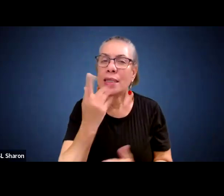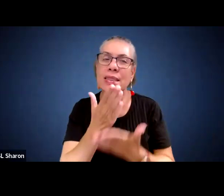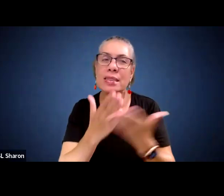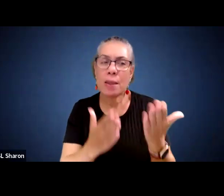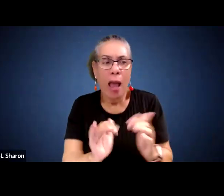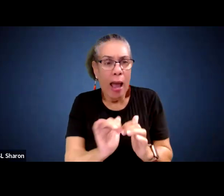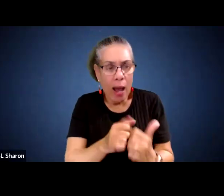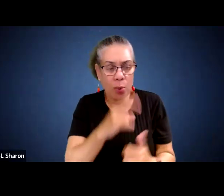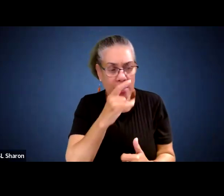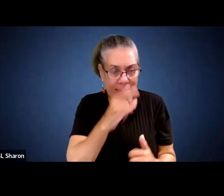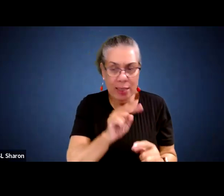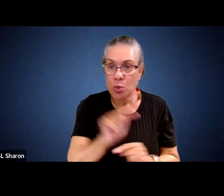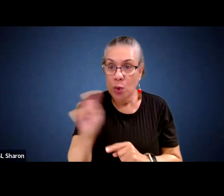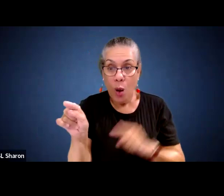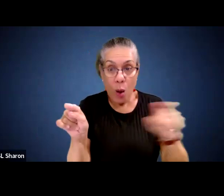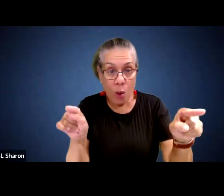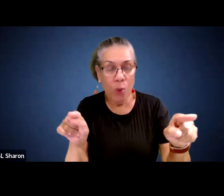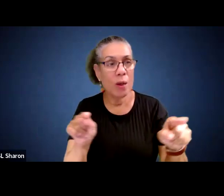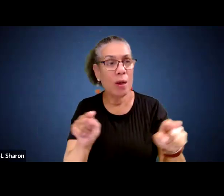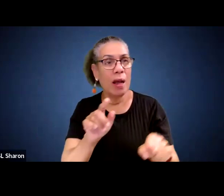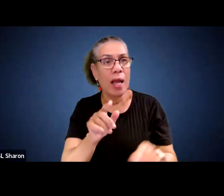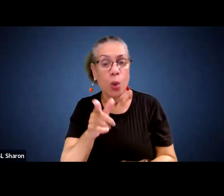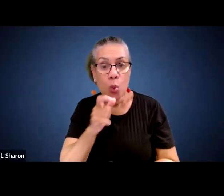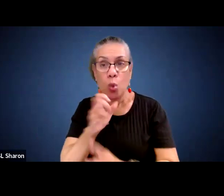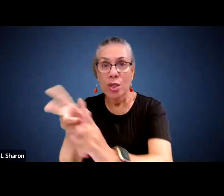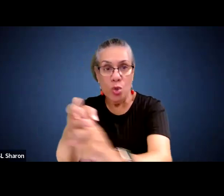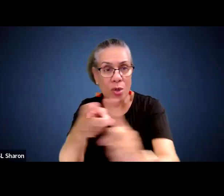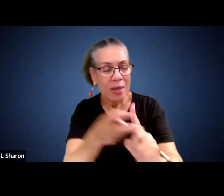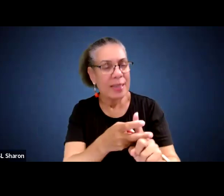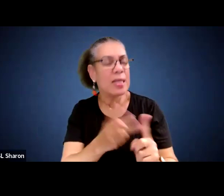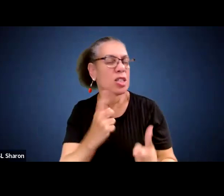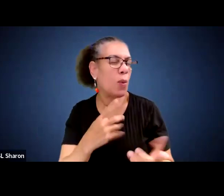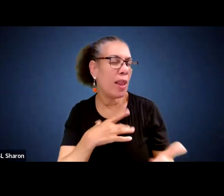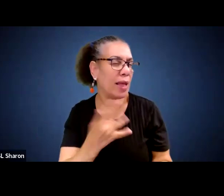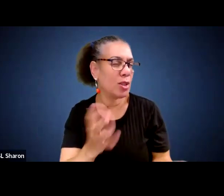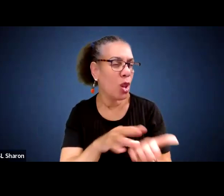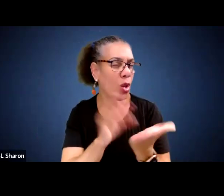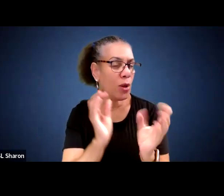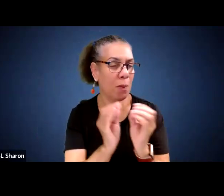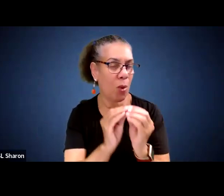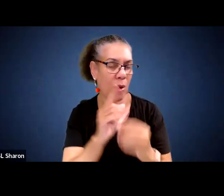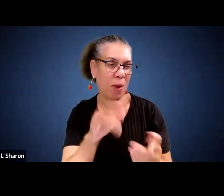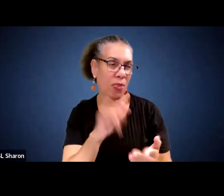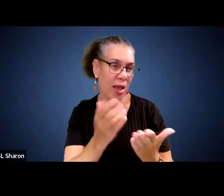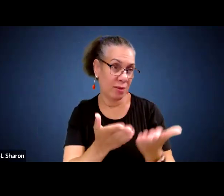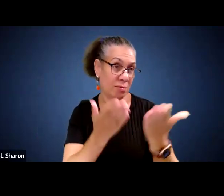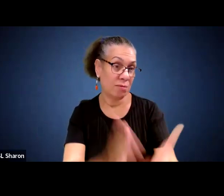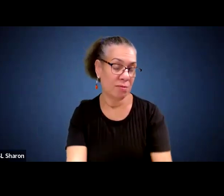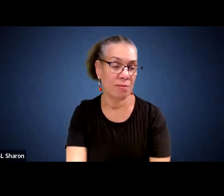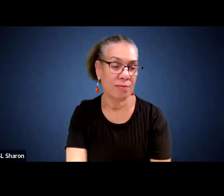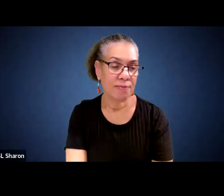things that you've all been thinking about as part of this proposed expansion. Yeah,